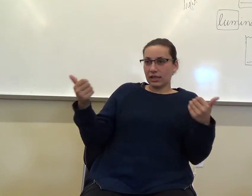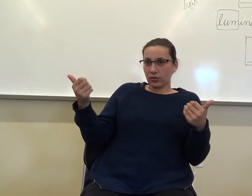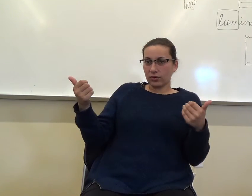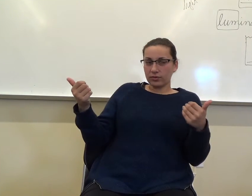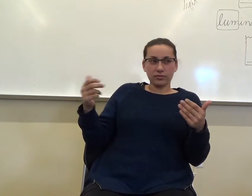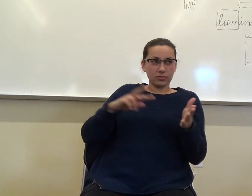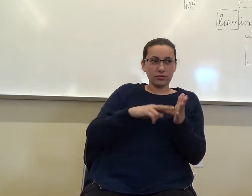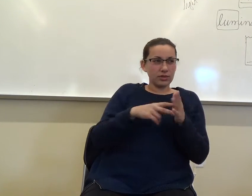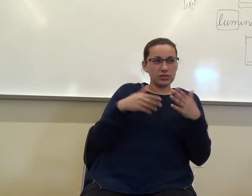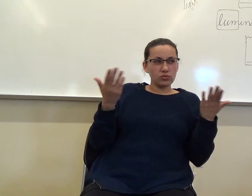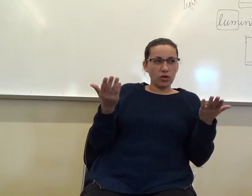that mean?